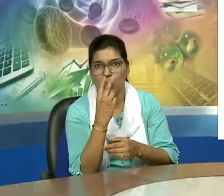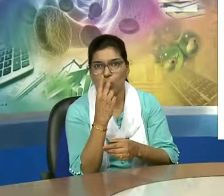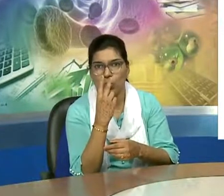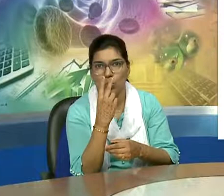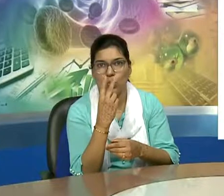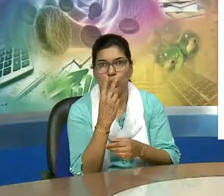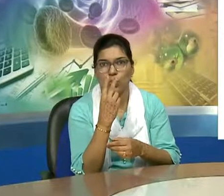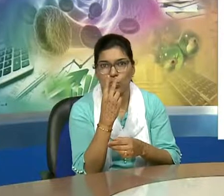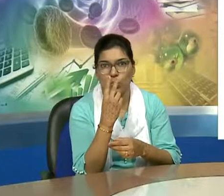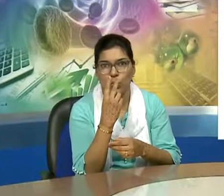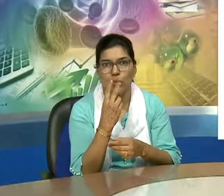which are